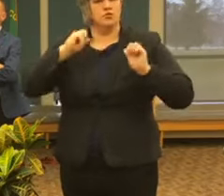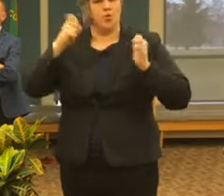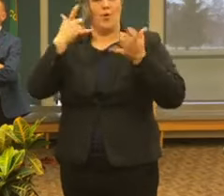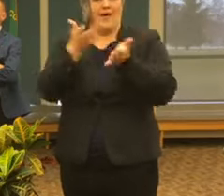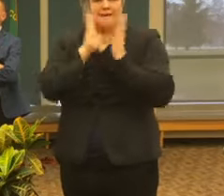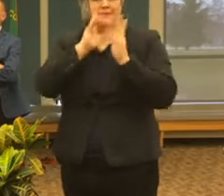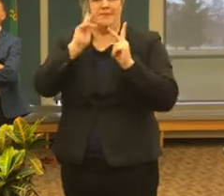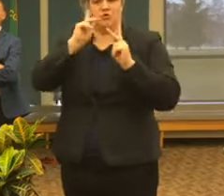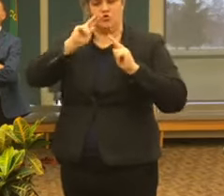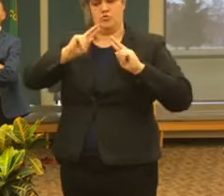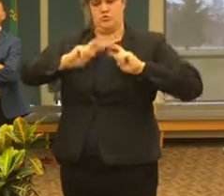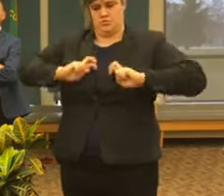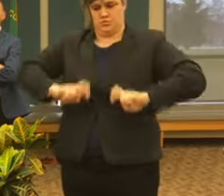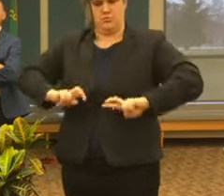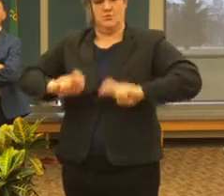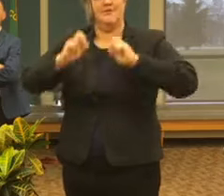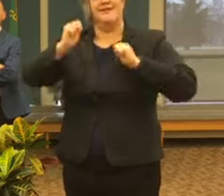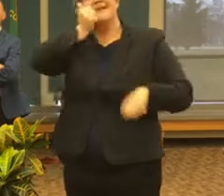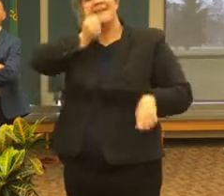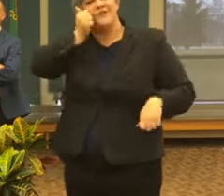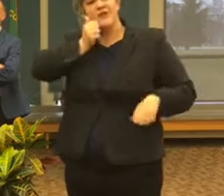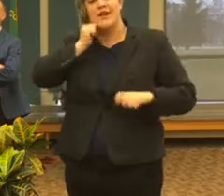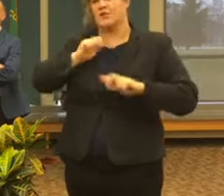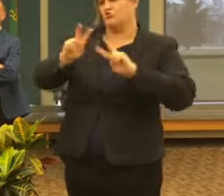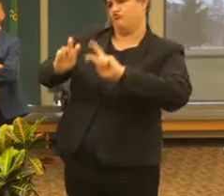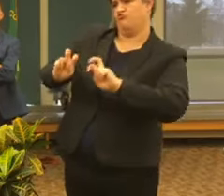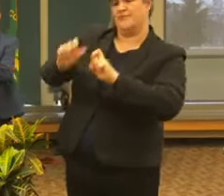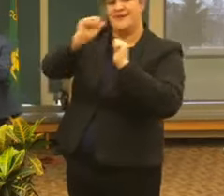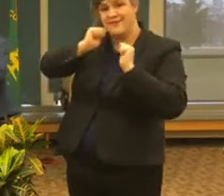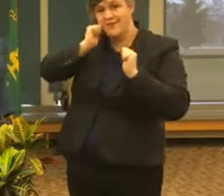on a daily basis so you can start to see if there is a change.